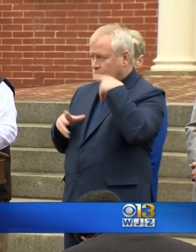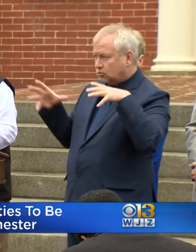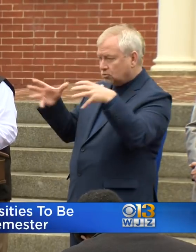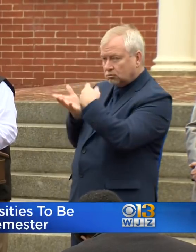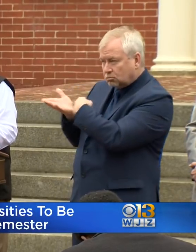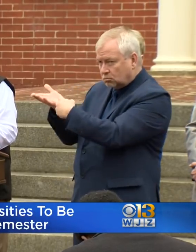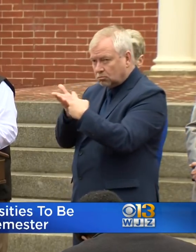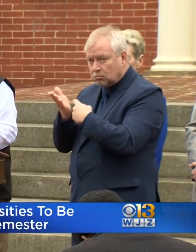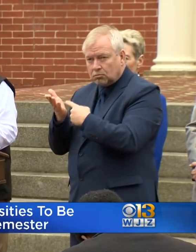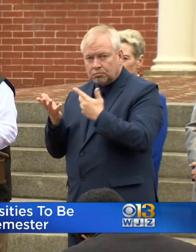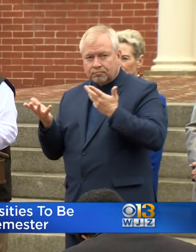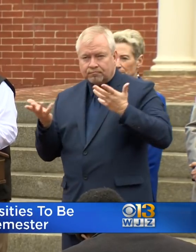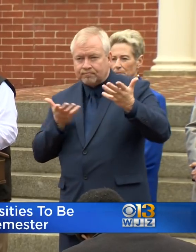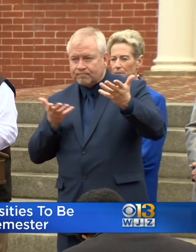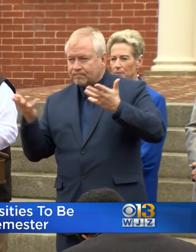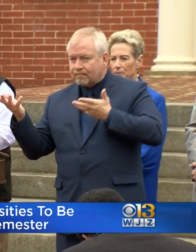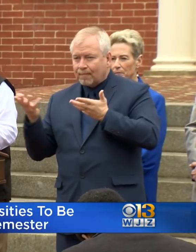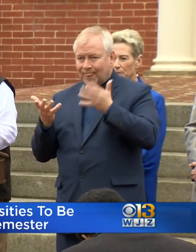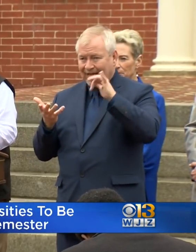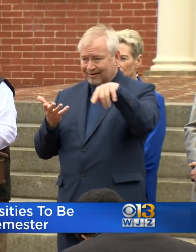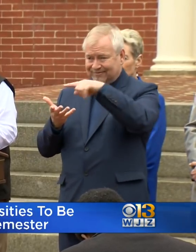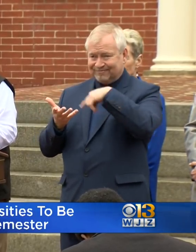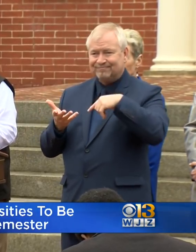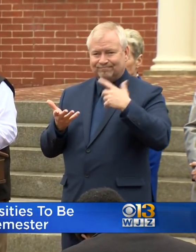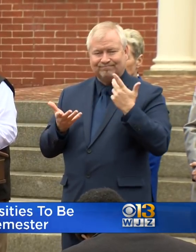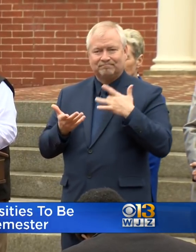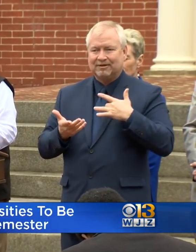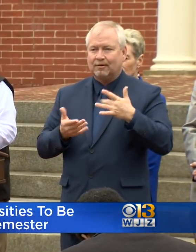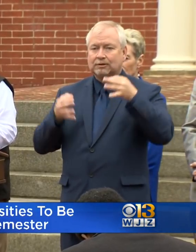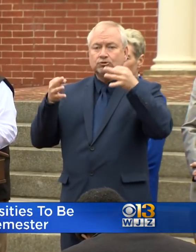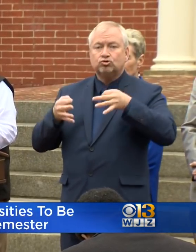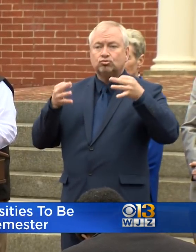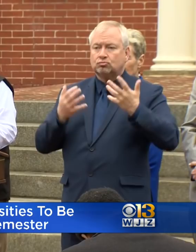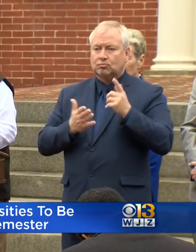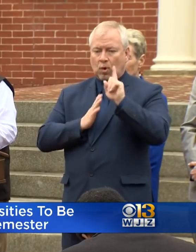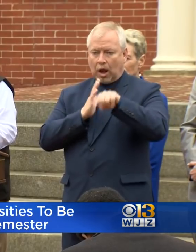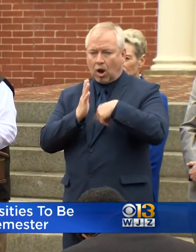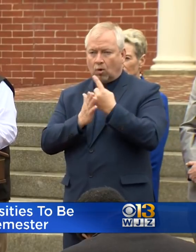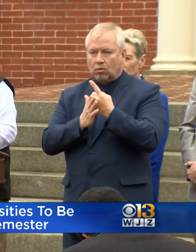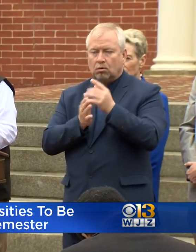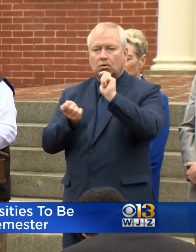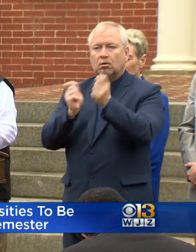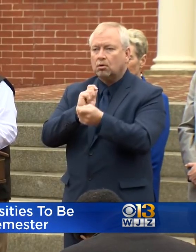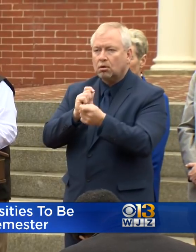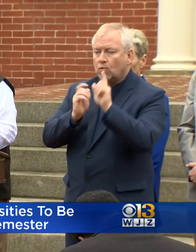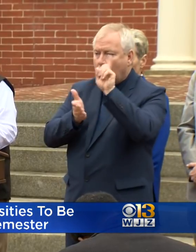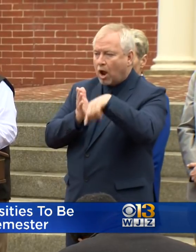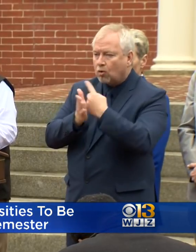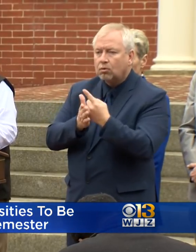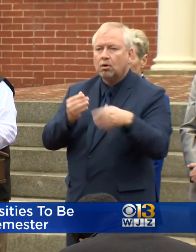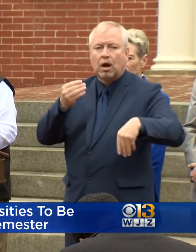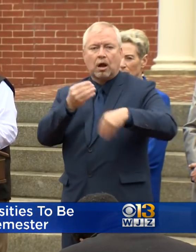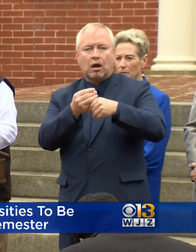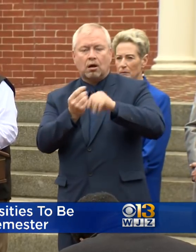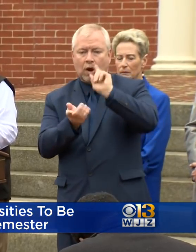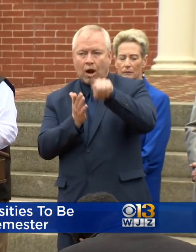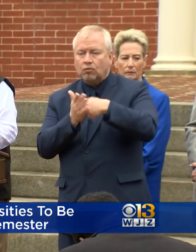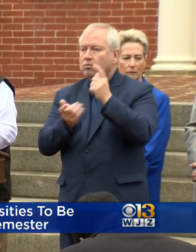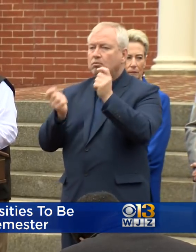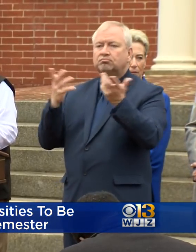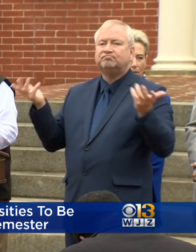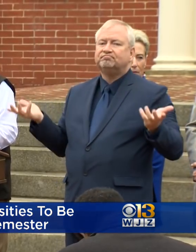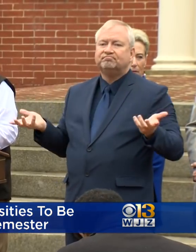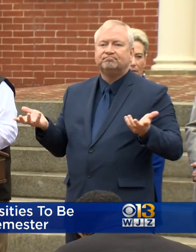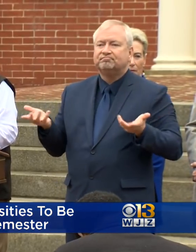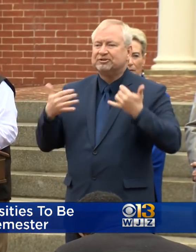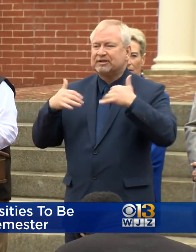people are making decisions almost every hour of every day, and different places are taking different actions. We're taking all the best ones we believe